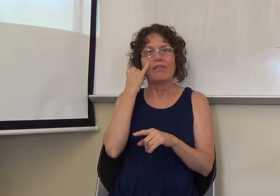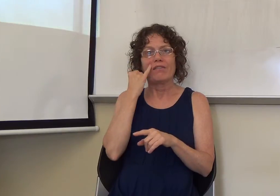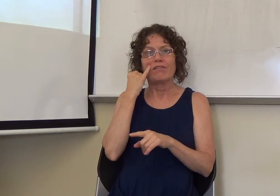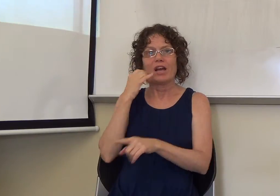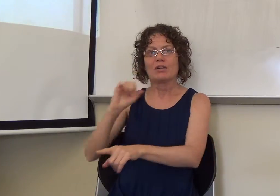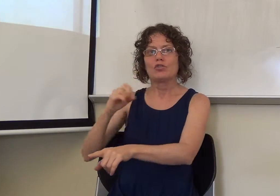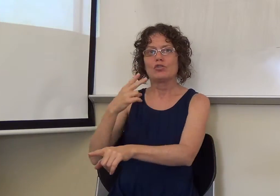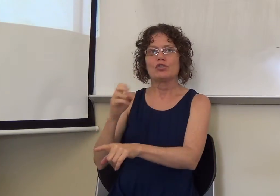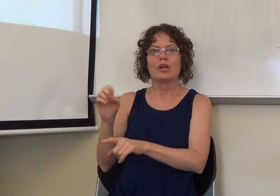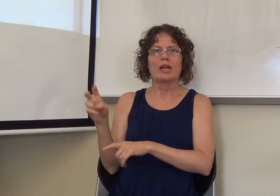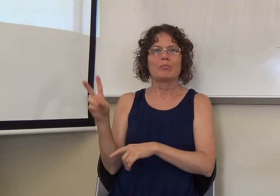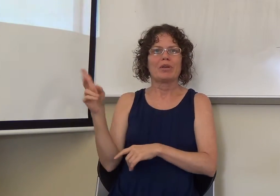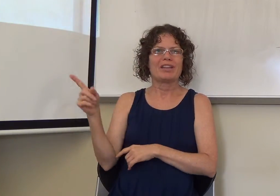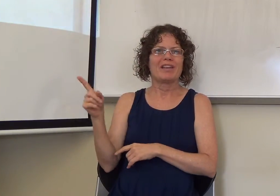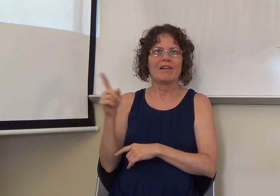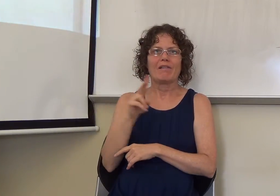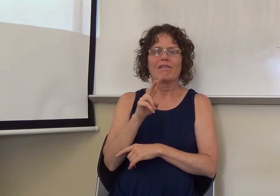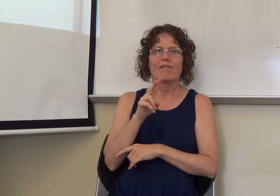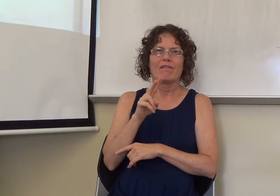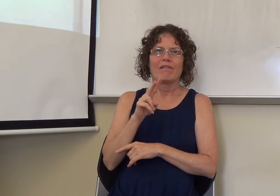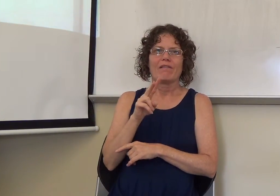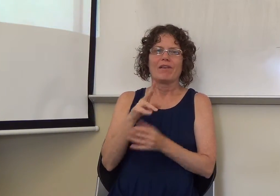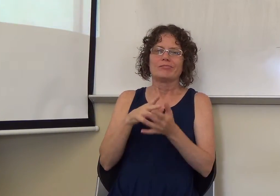to all kinds of illnesses,